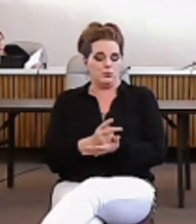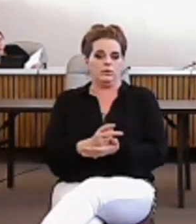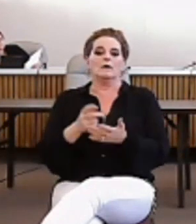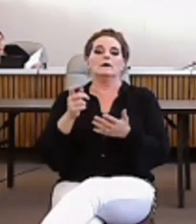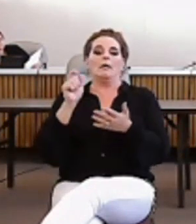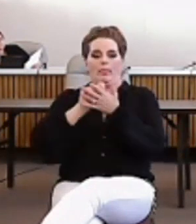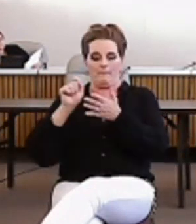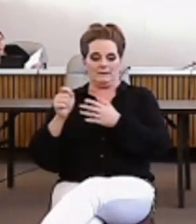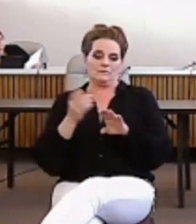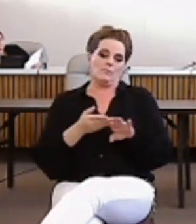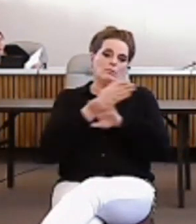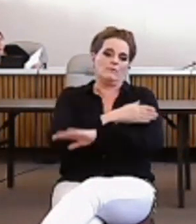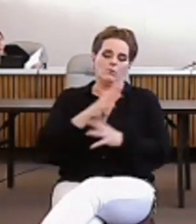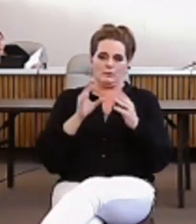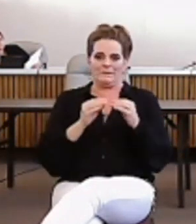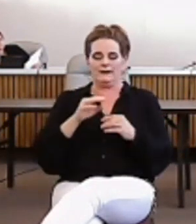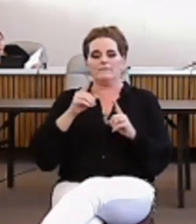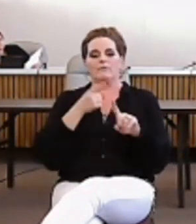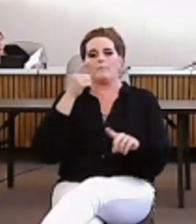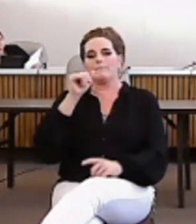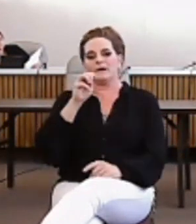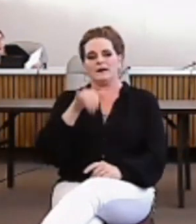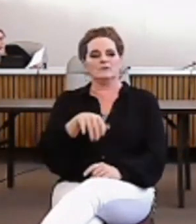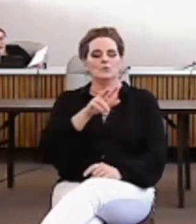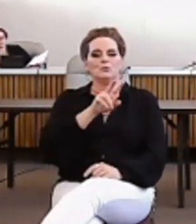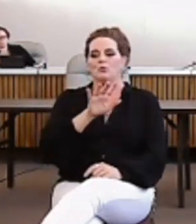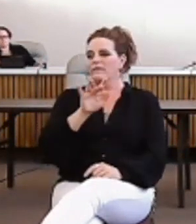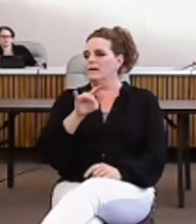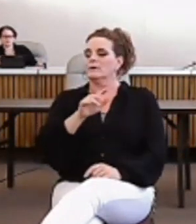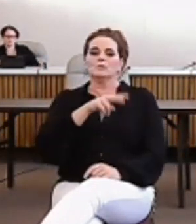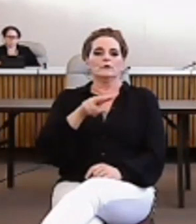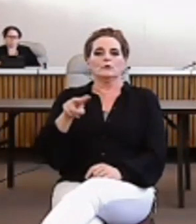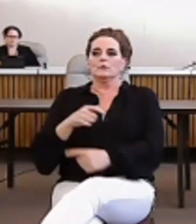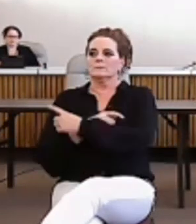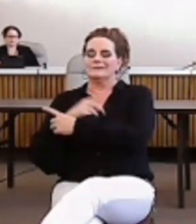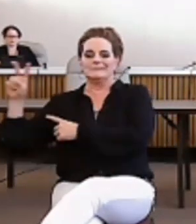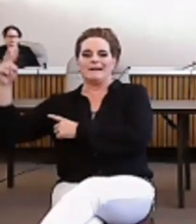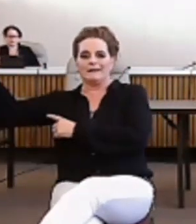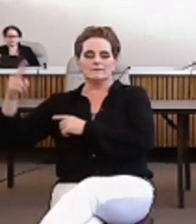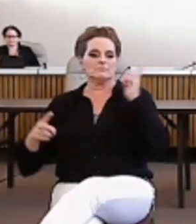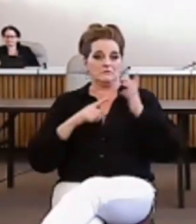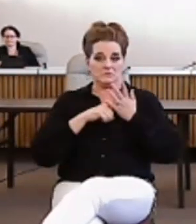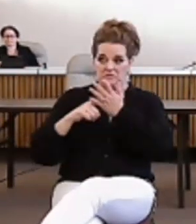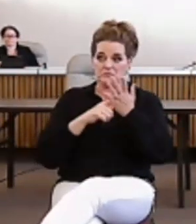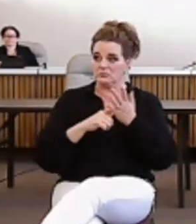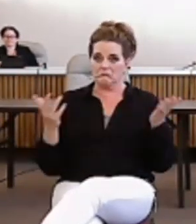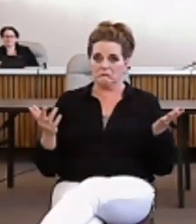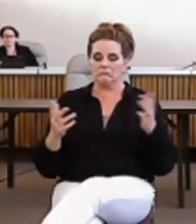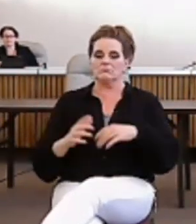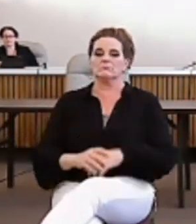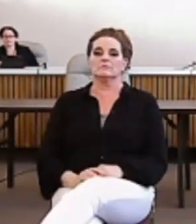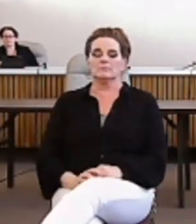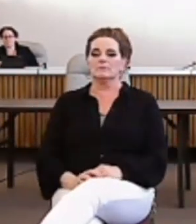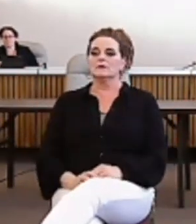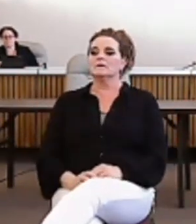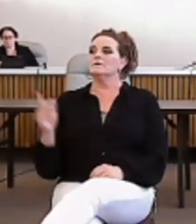minutes of the preceding meeting from May 25th, 2022. Seconded. Any discussion? It was a